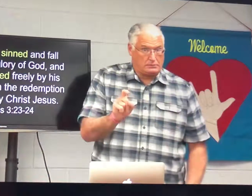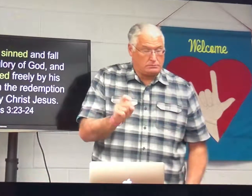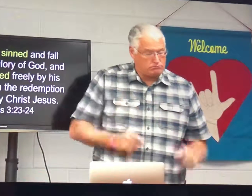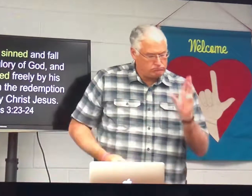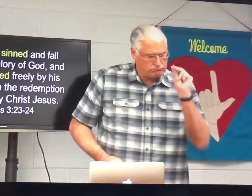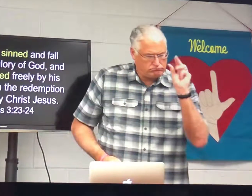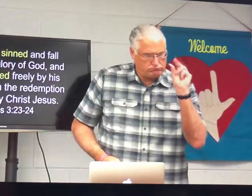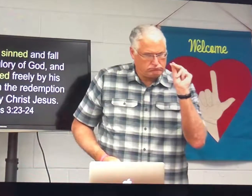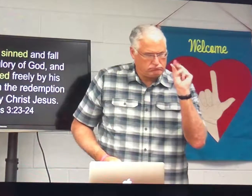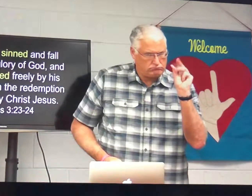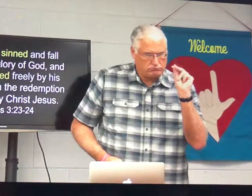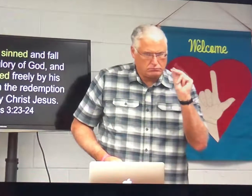shift, to Davis.